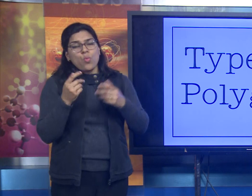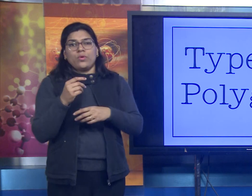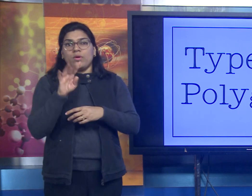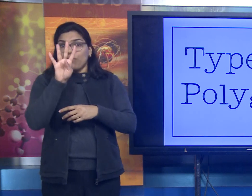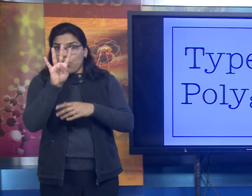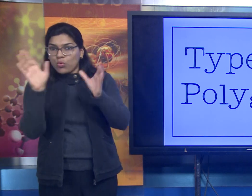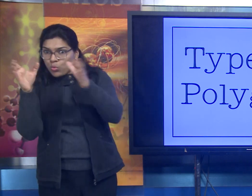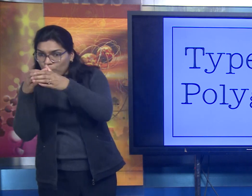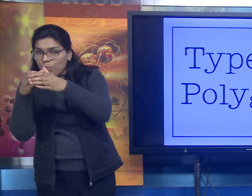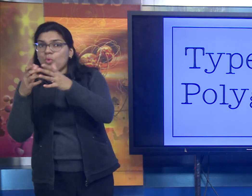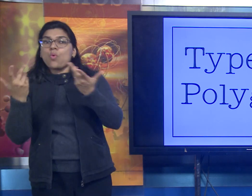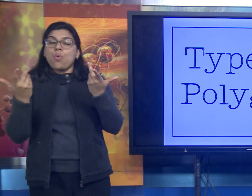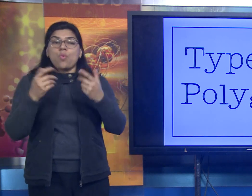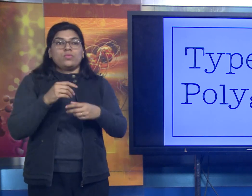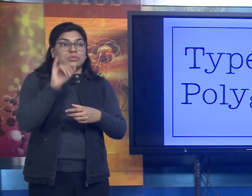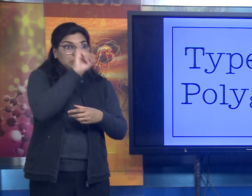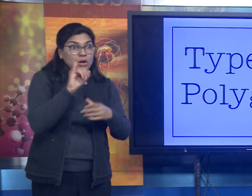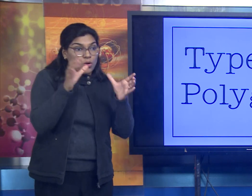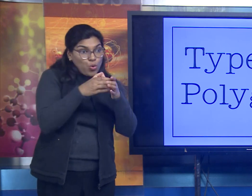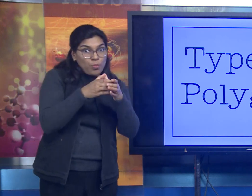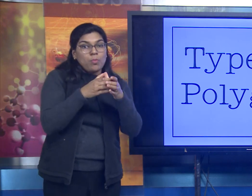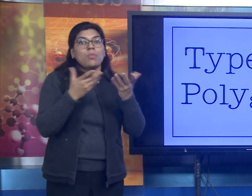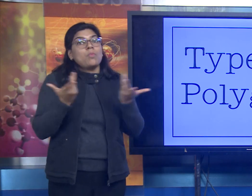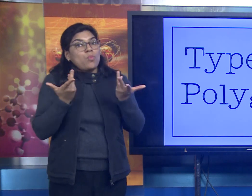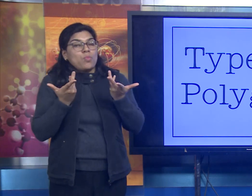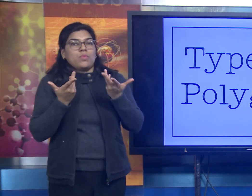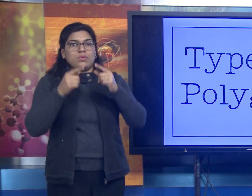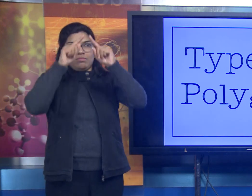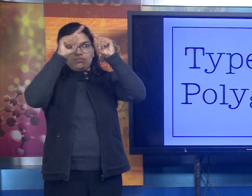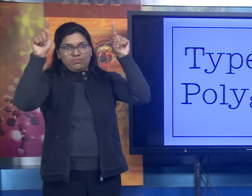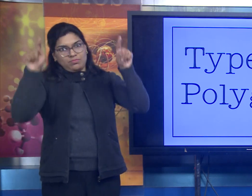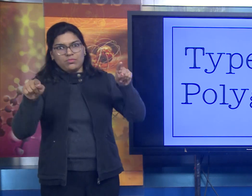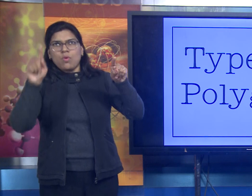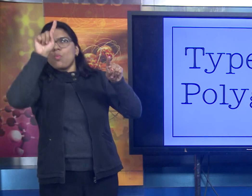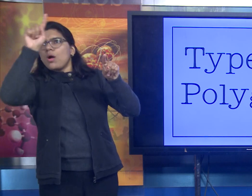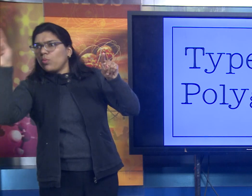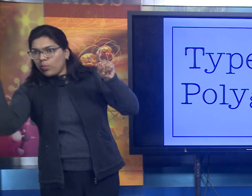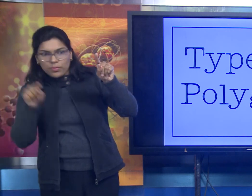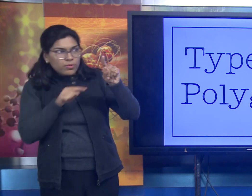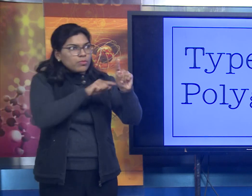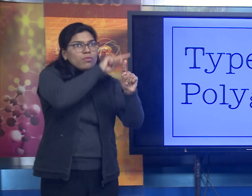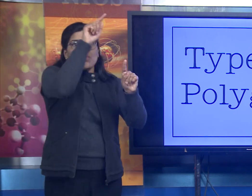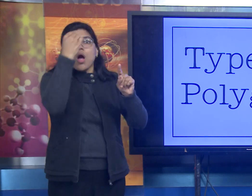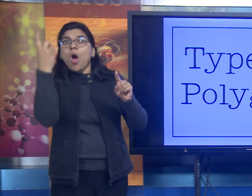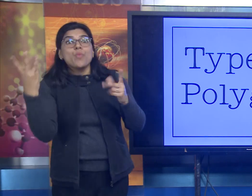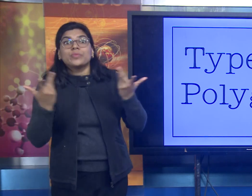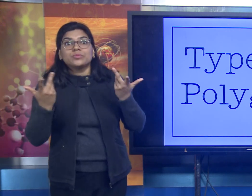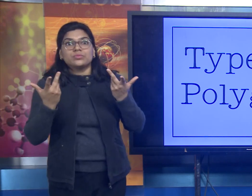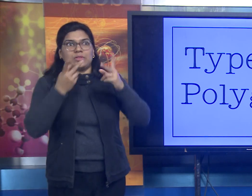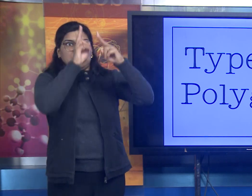Some polygons have less line, some polygons have more line, 3, 4, 5, but